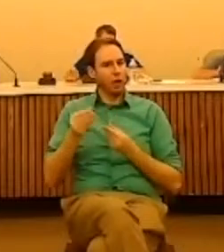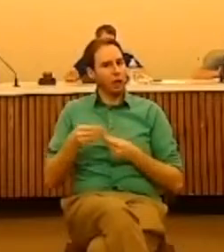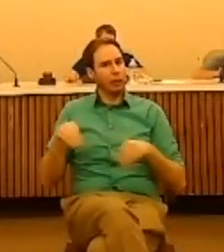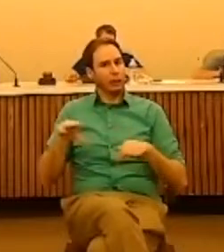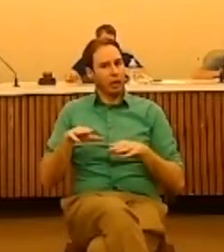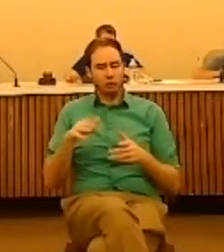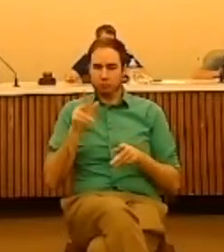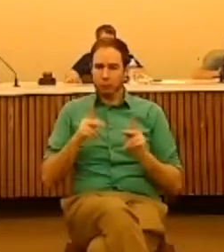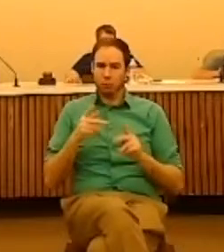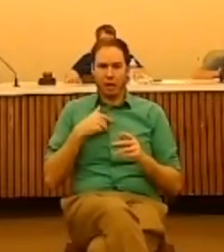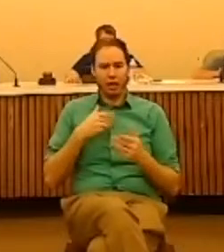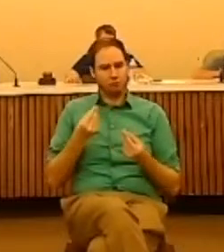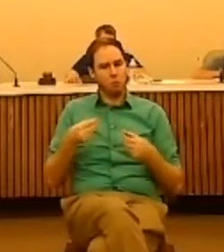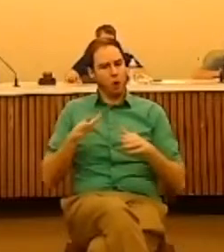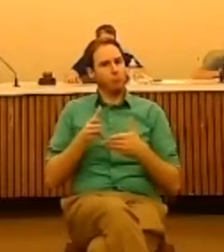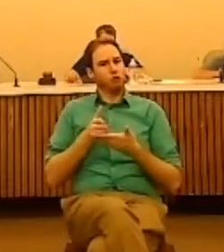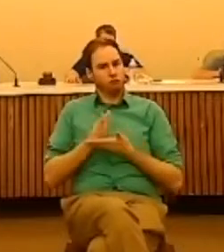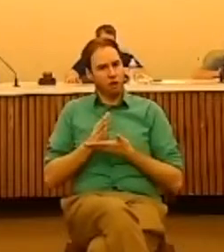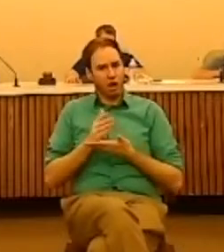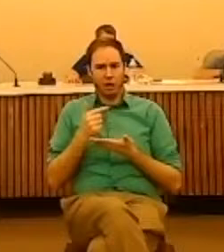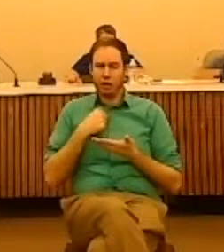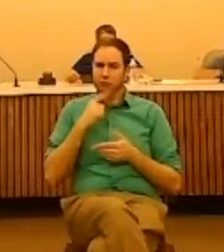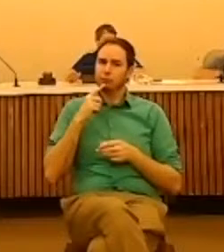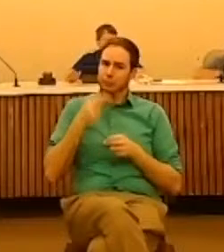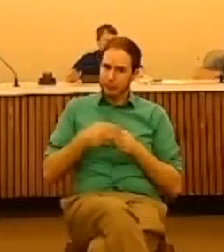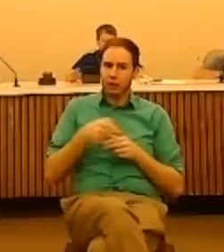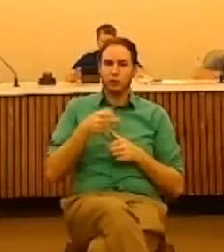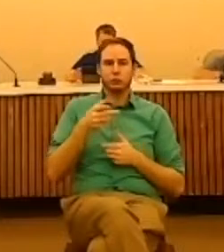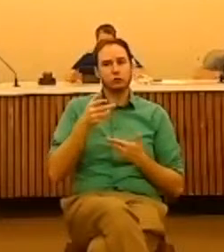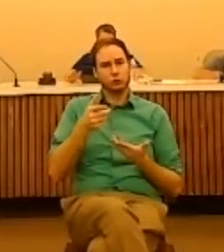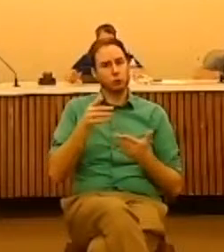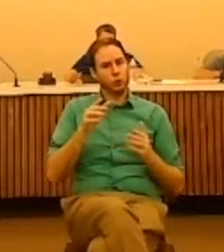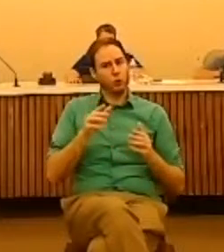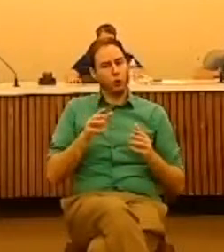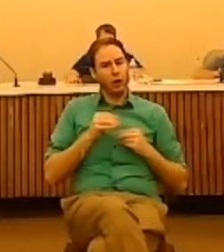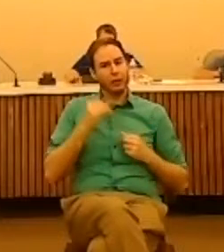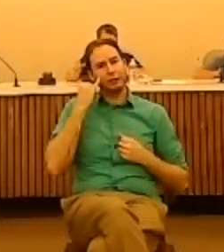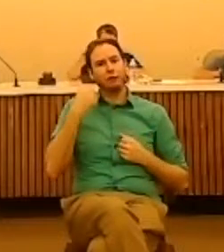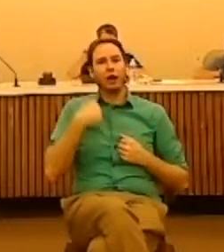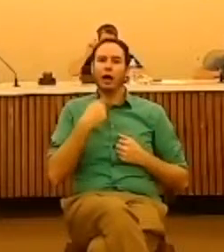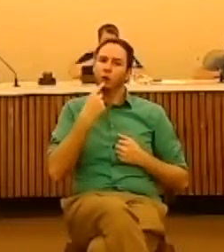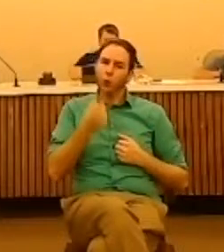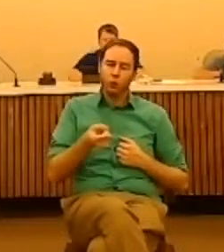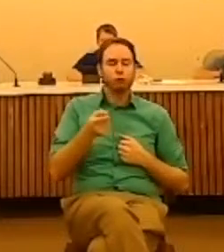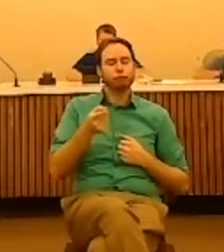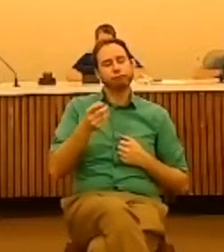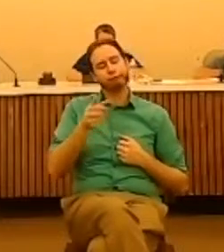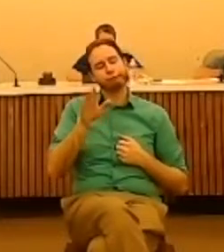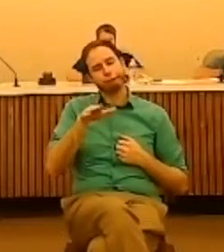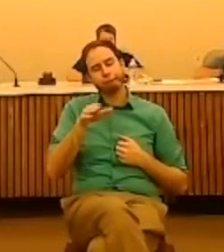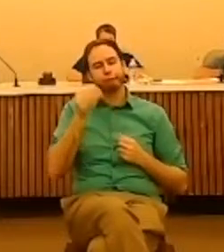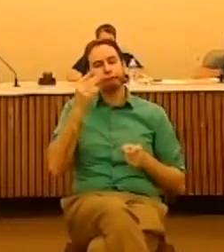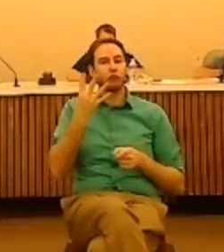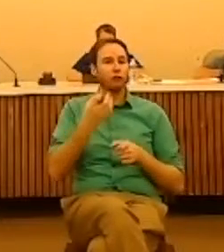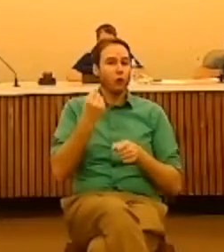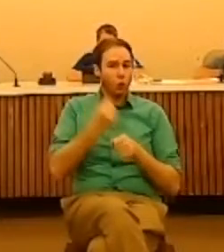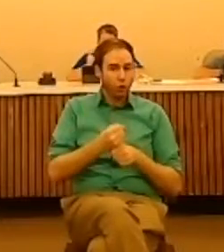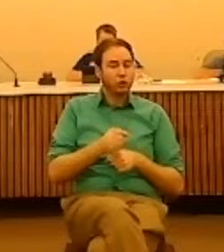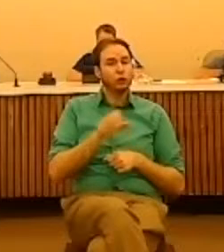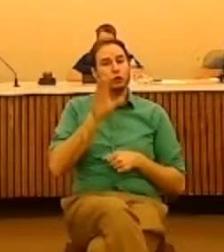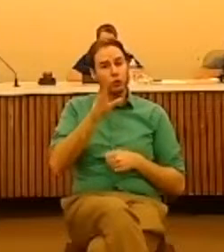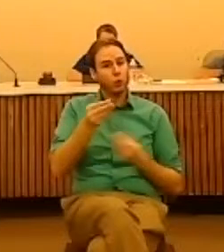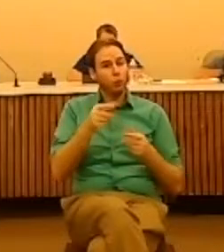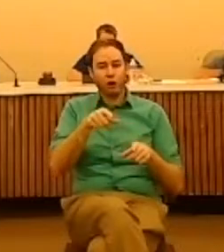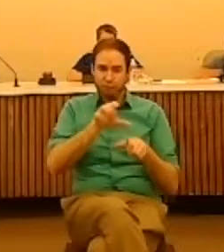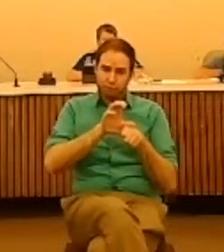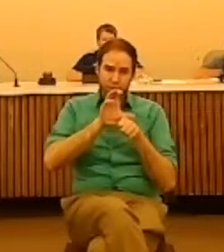Okay, people have a property right. As I point out, you would be livid if I said, you know what? In 4 years from now, you have to